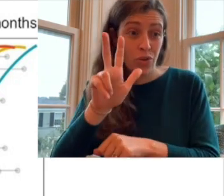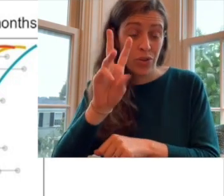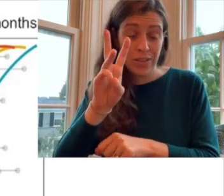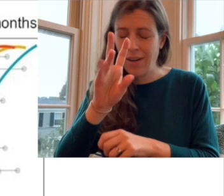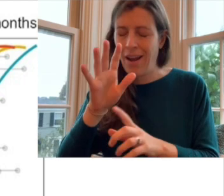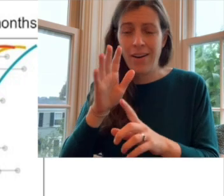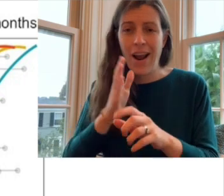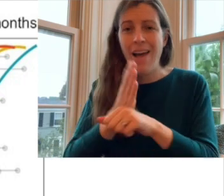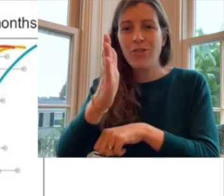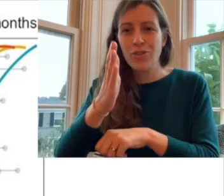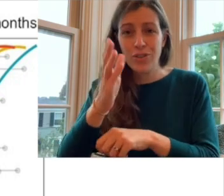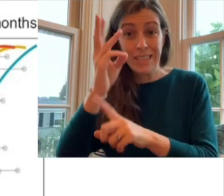are exposed after